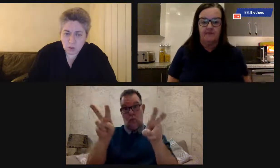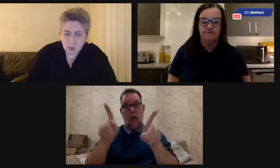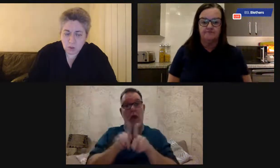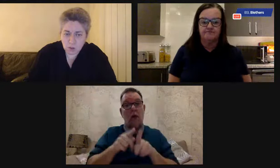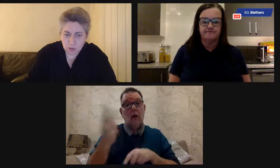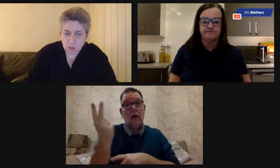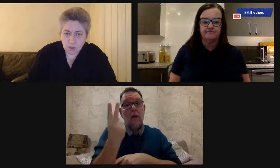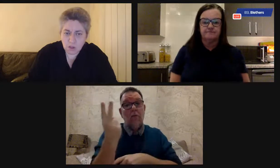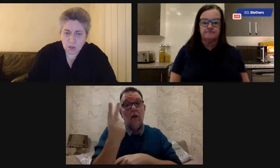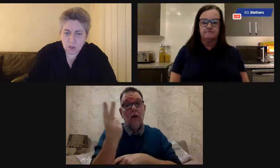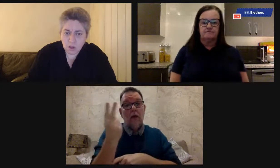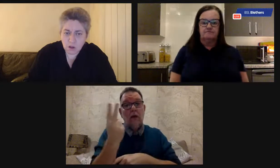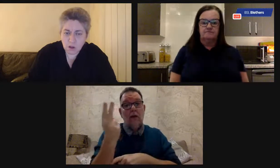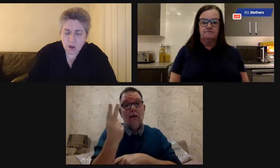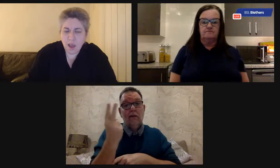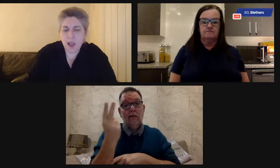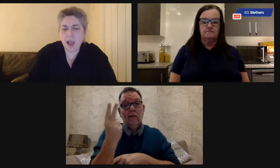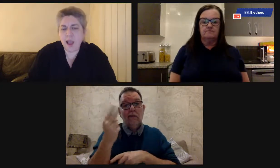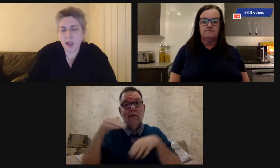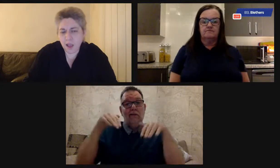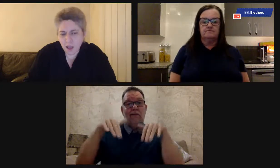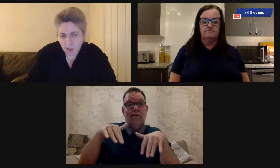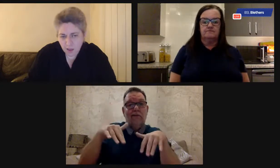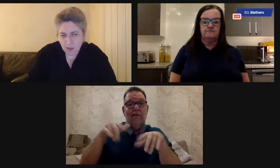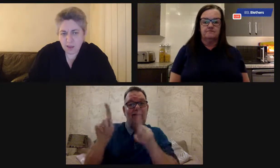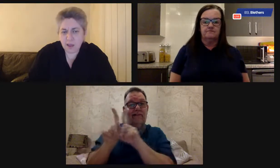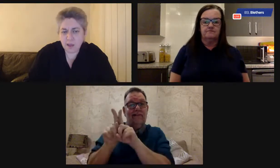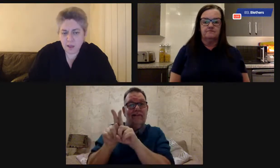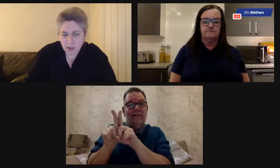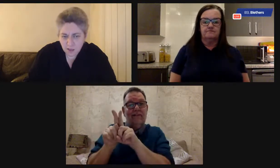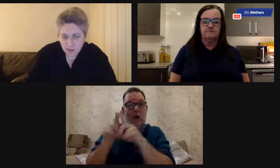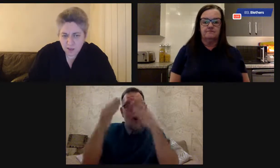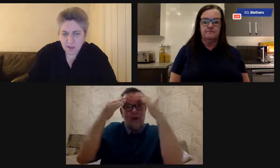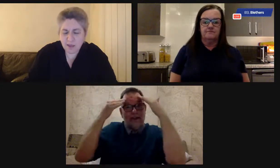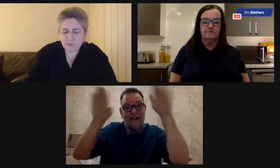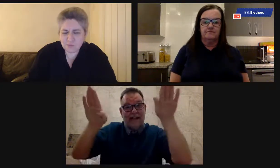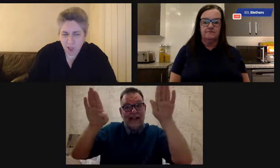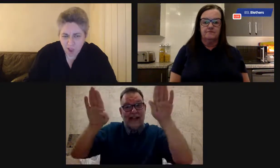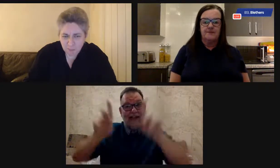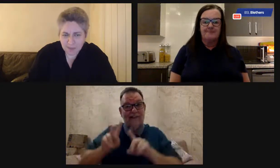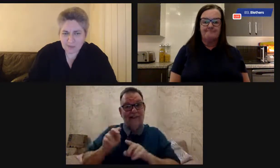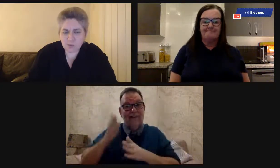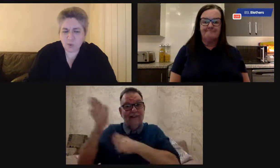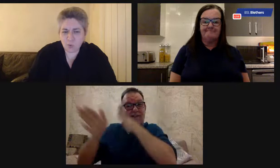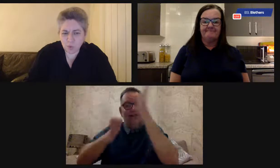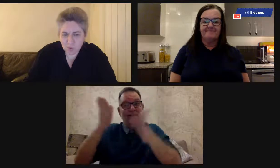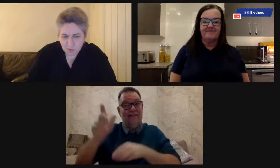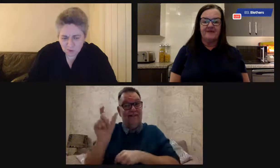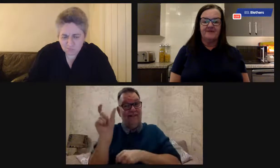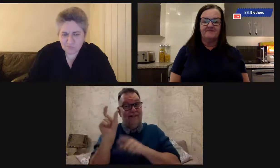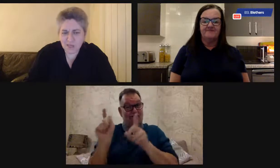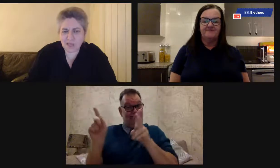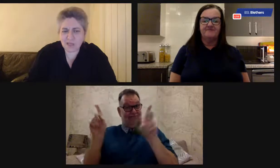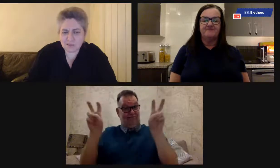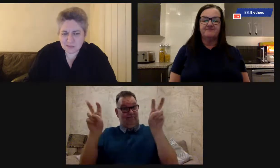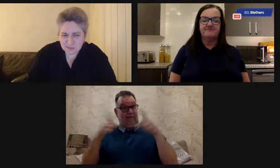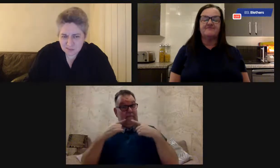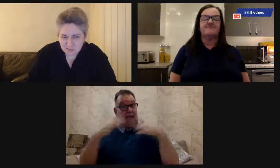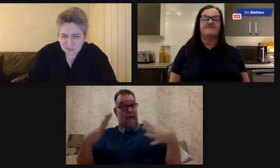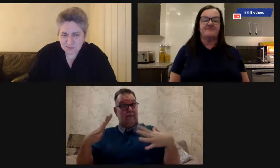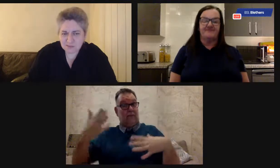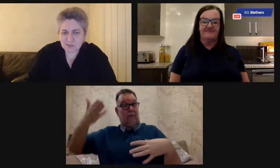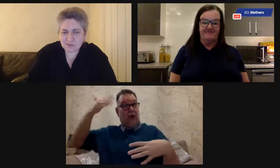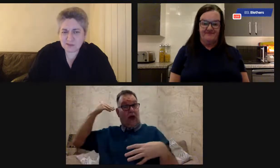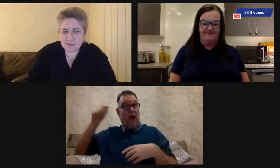Darby and Joan, that phrase is about a couple, famous couple who were always on holiday. They would